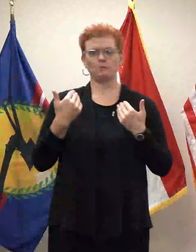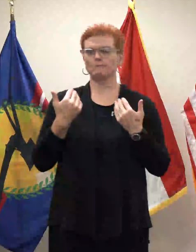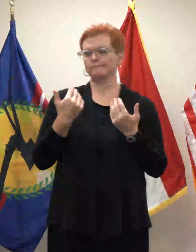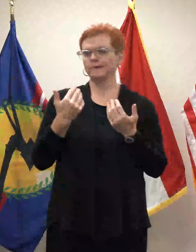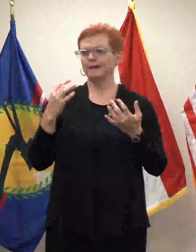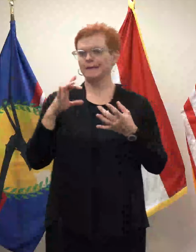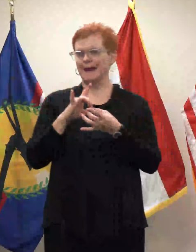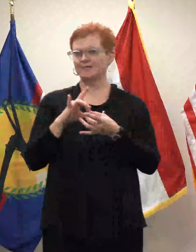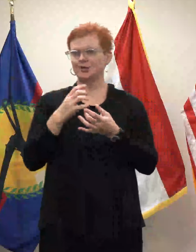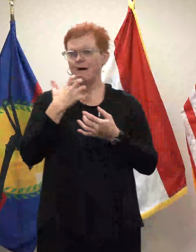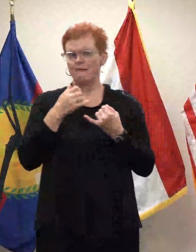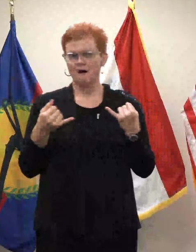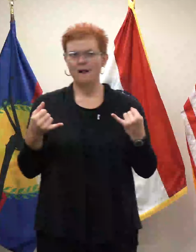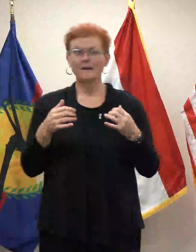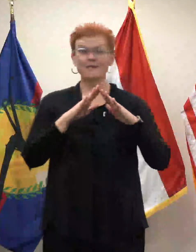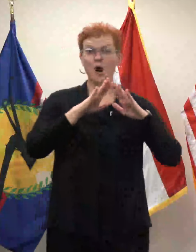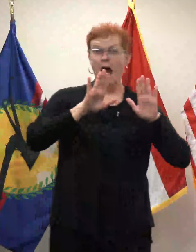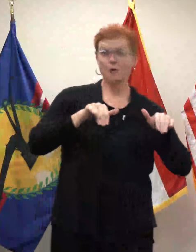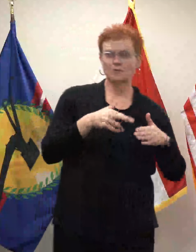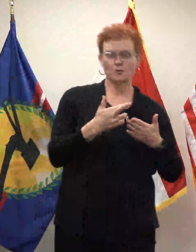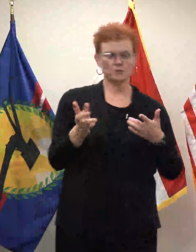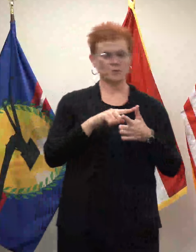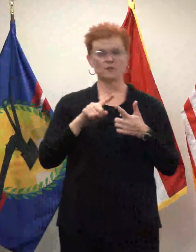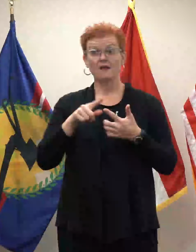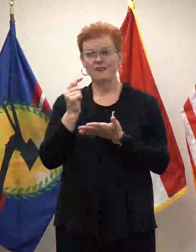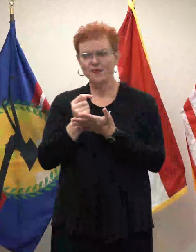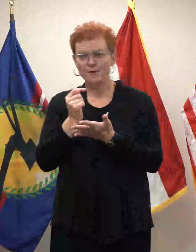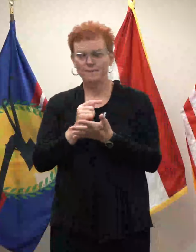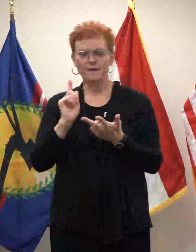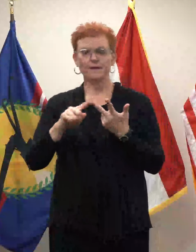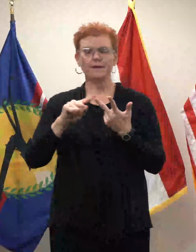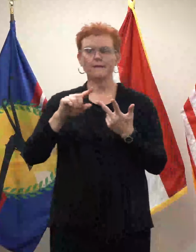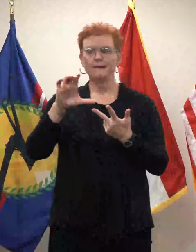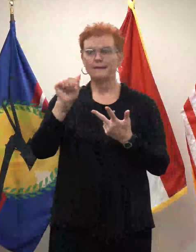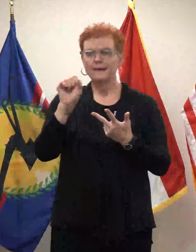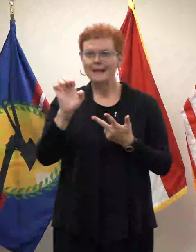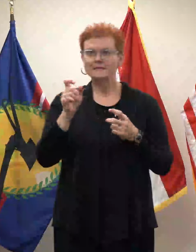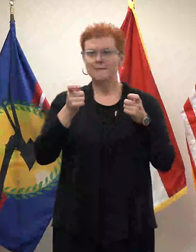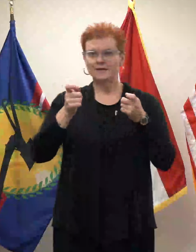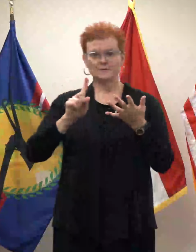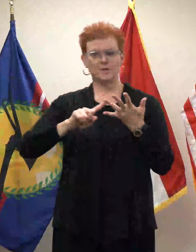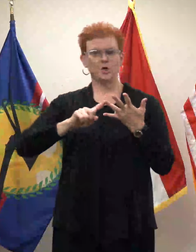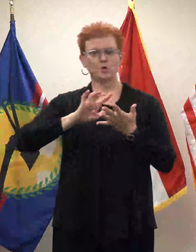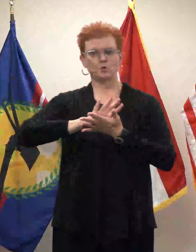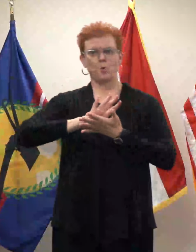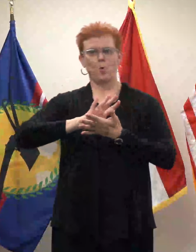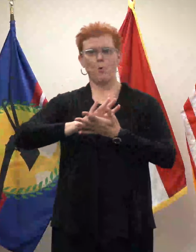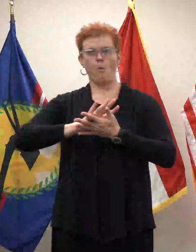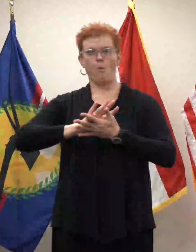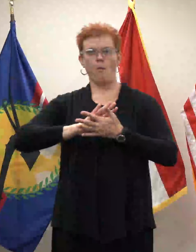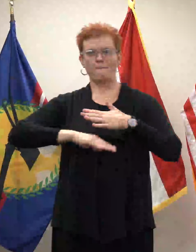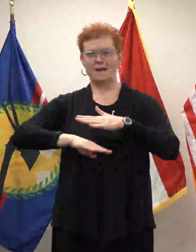connect people with housing resources, therapy, case management, school-based services. So there are so